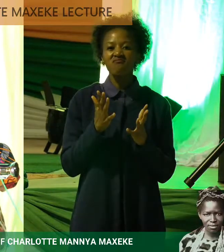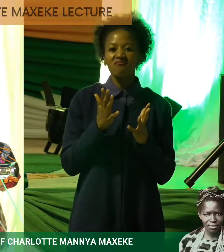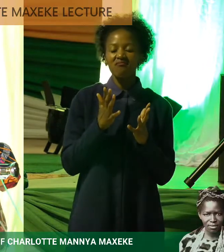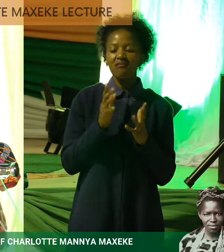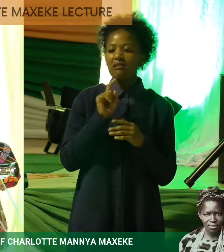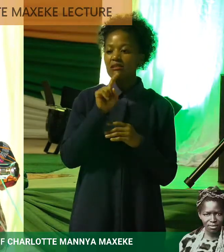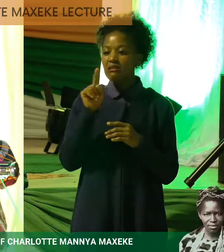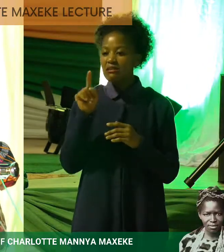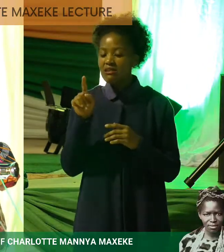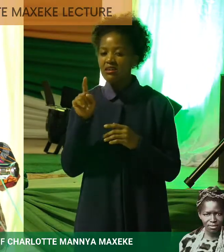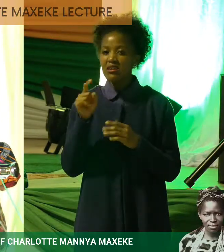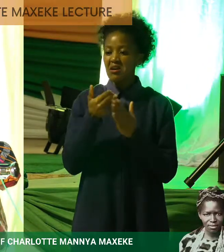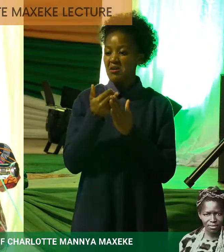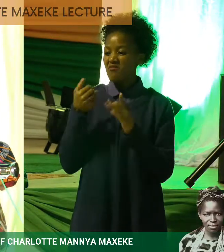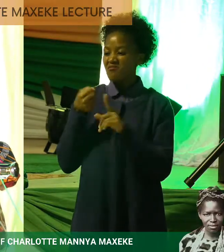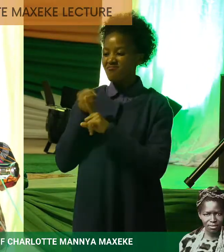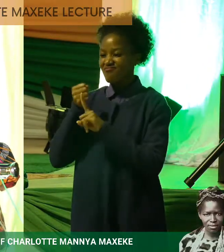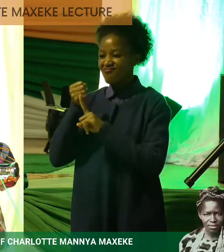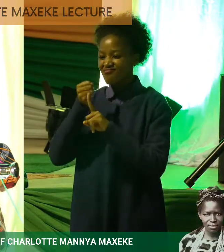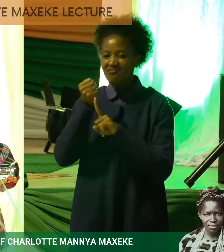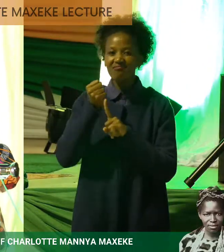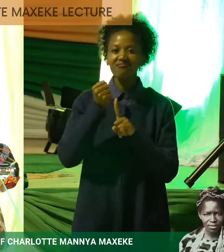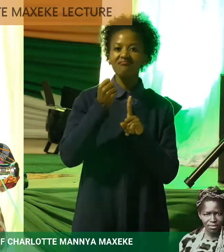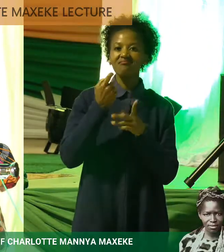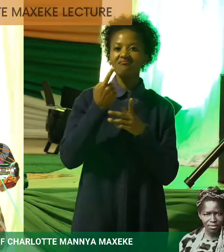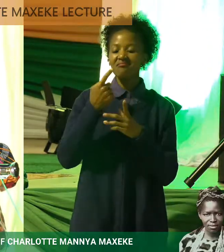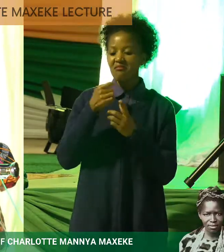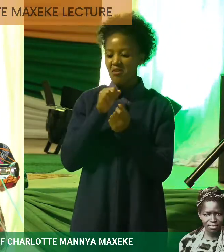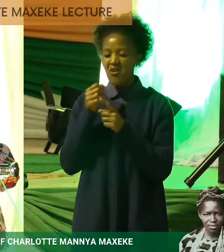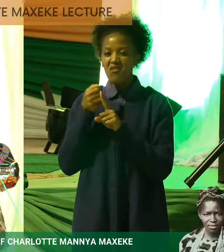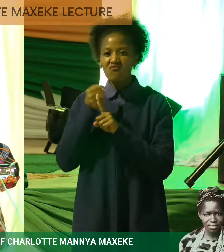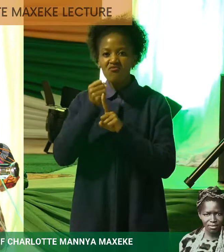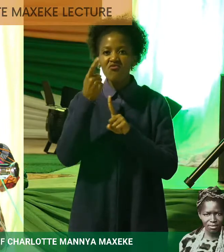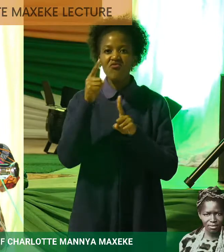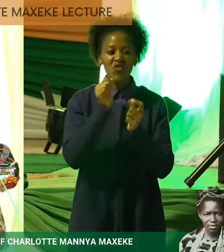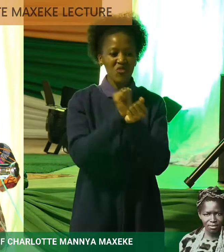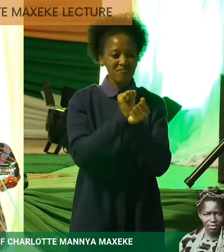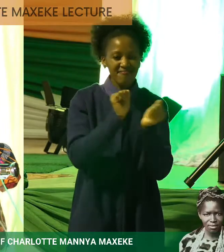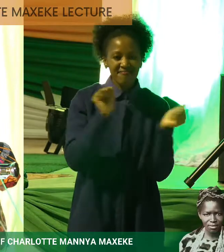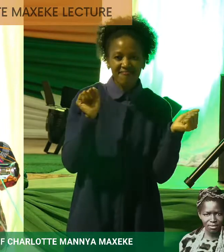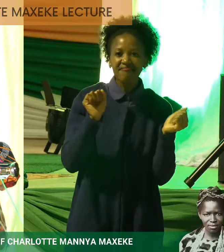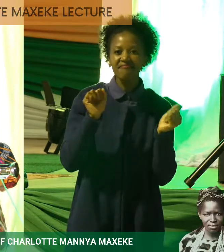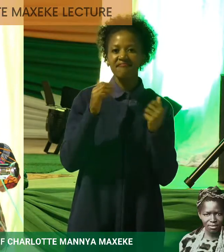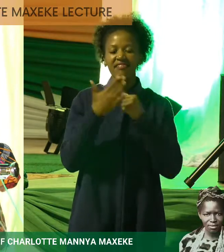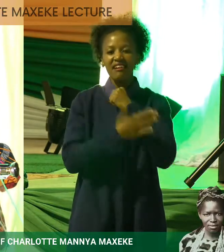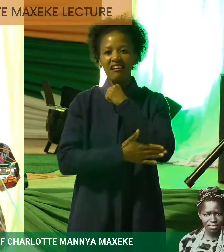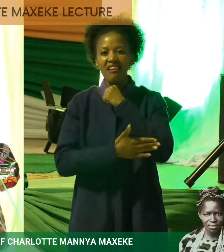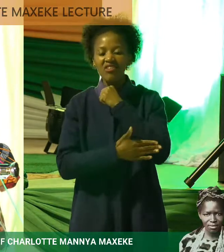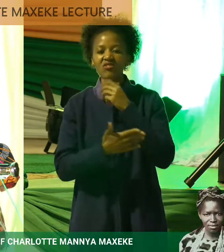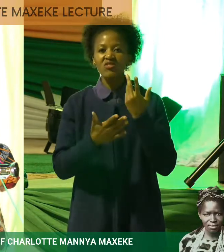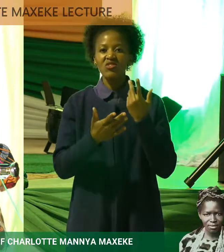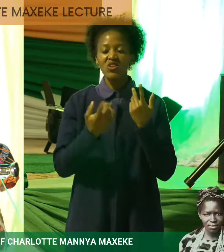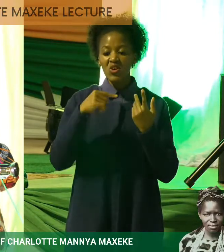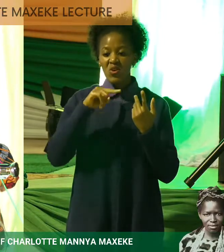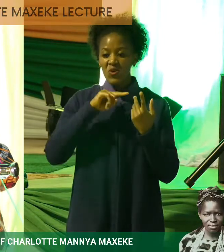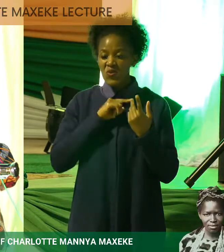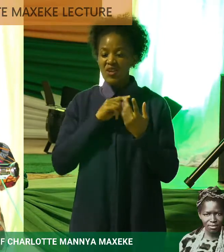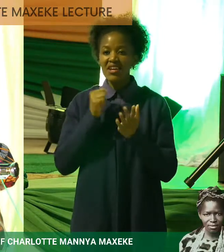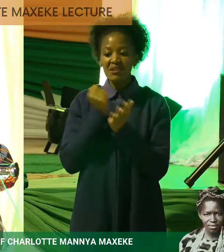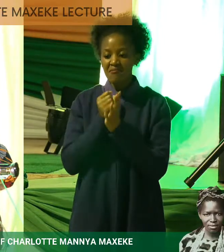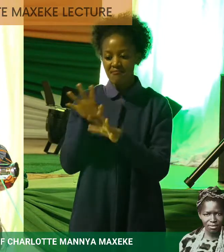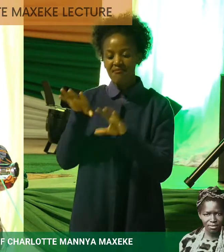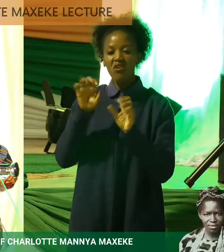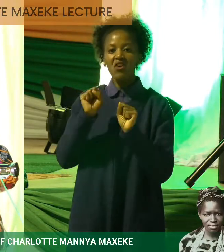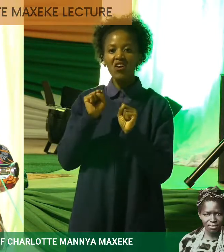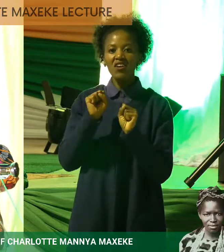who came before us fought for. She fought for the liberation of this continent and the country. And we need to take the baton and not just sit back and